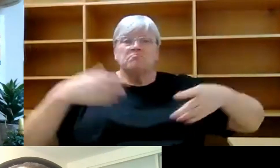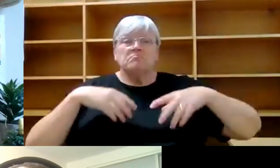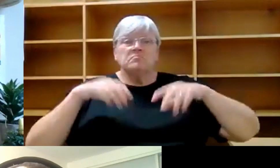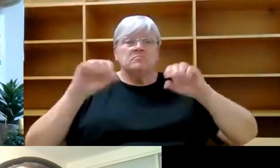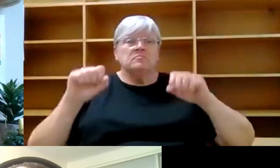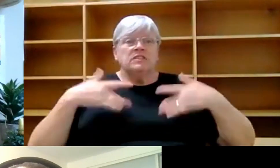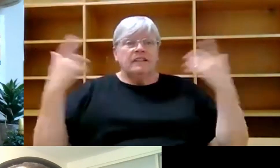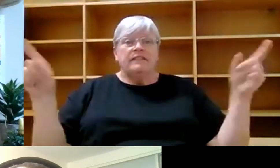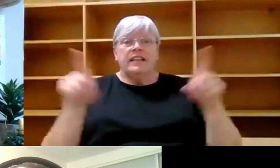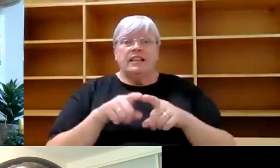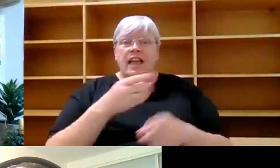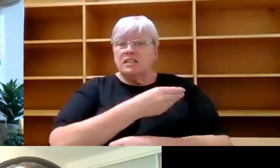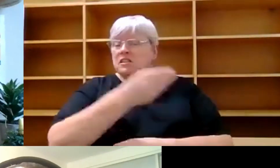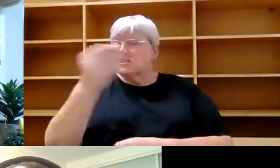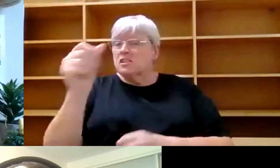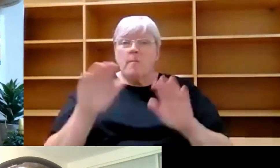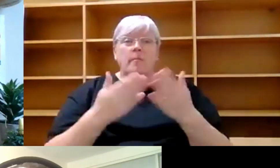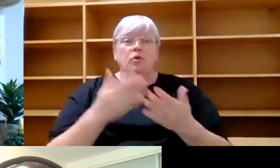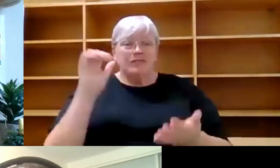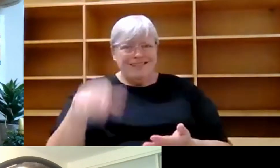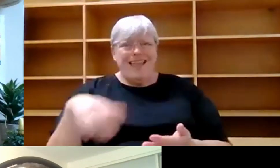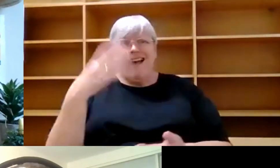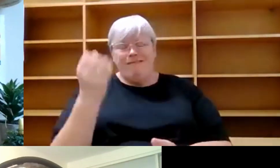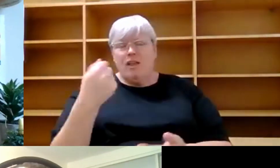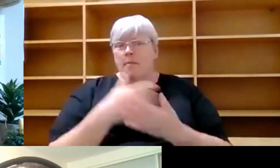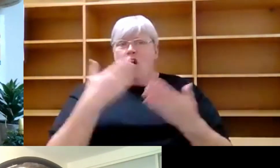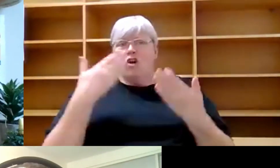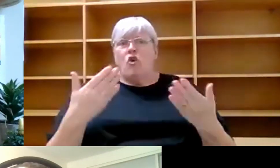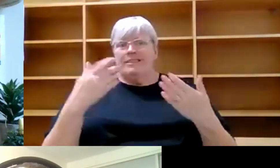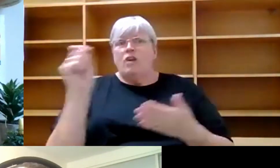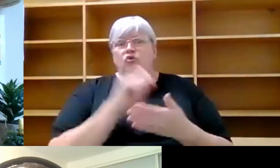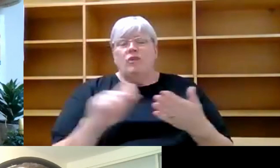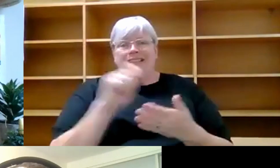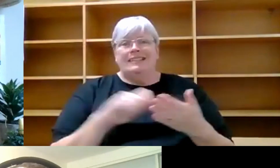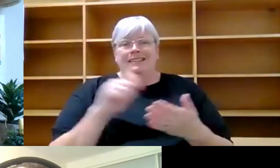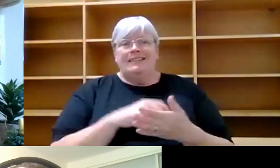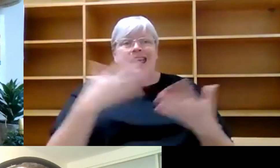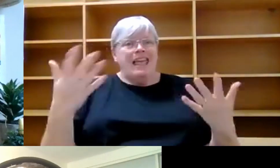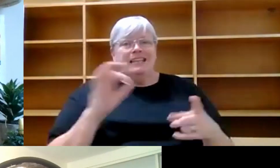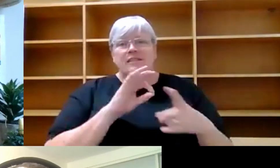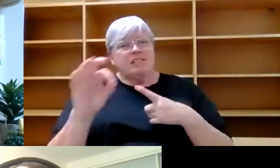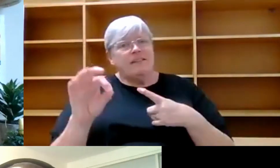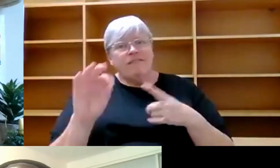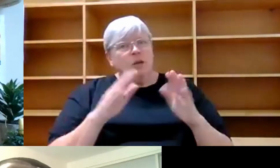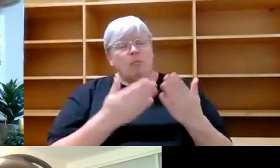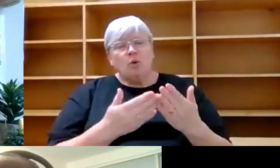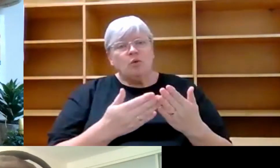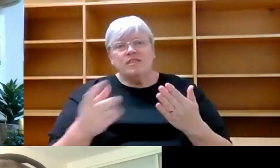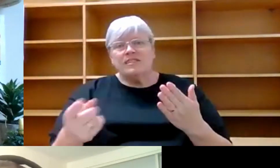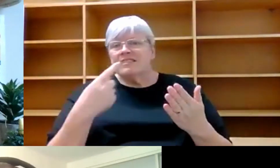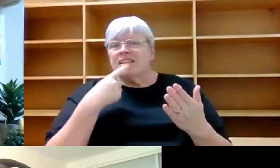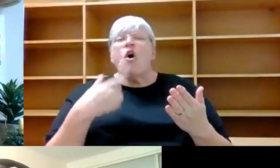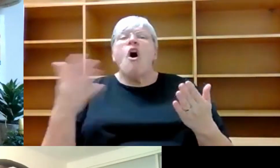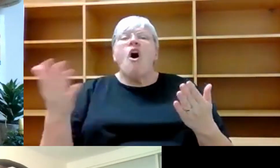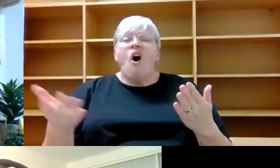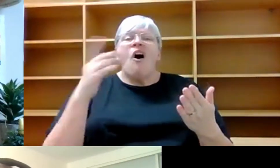like some of those books do exist, but some of them haven't been written yet. Yeah. But are there any, like, in particular you would like say, oh, you love Kane Warriors, you'll